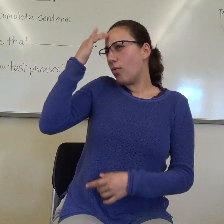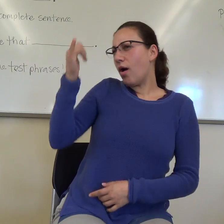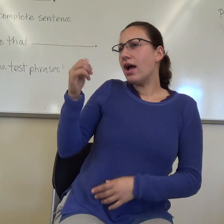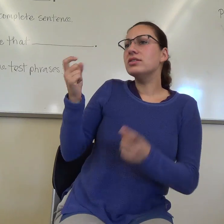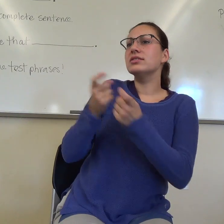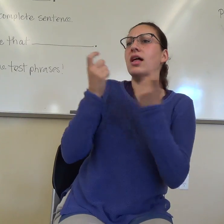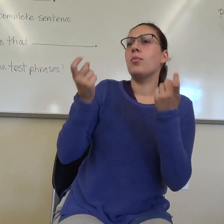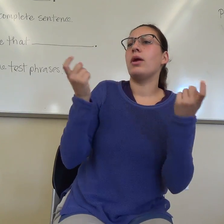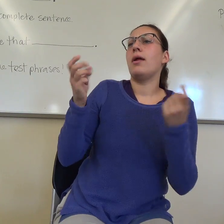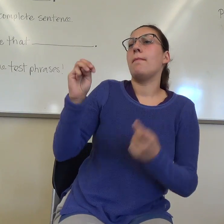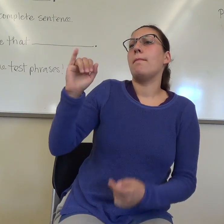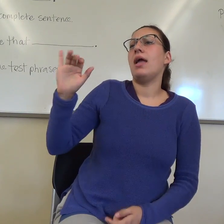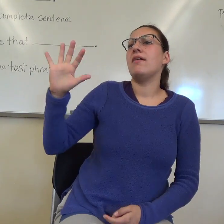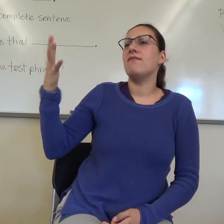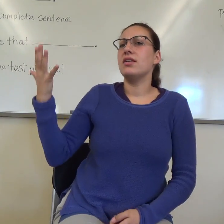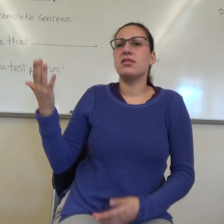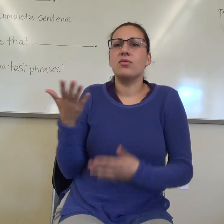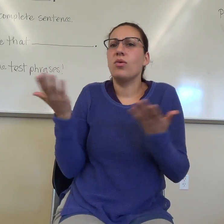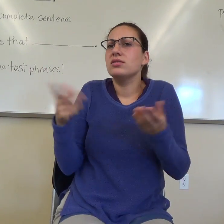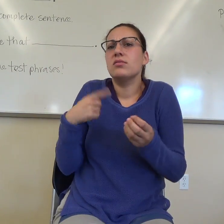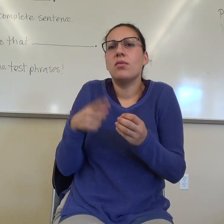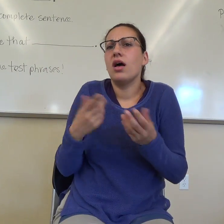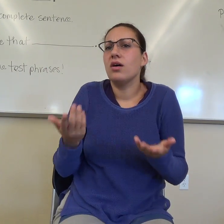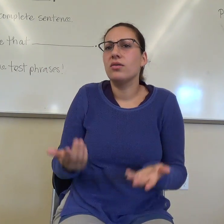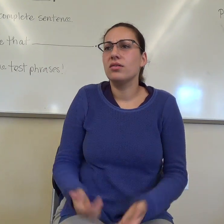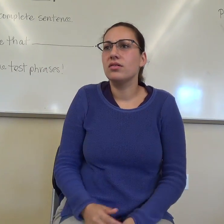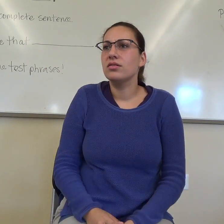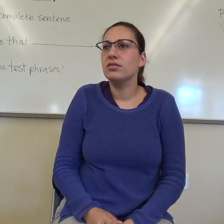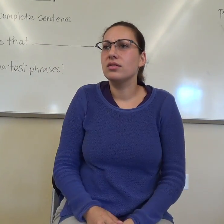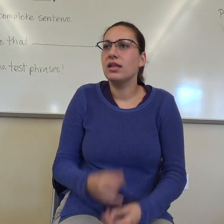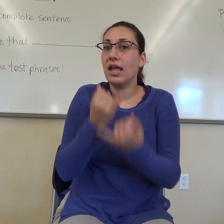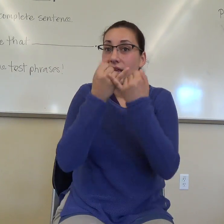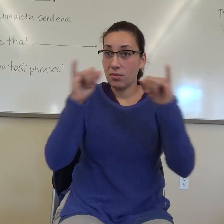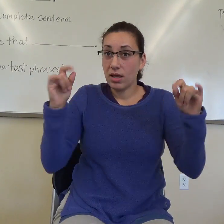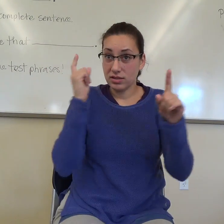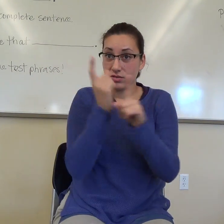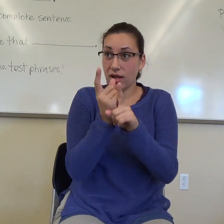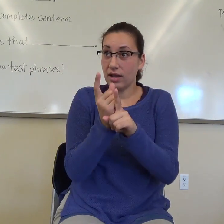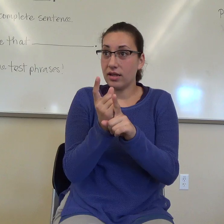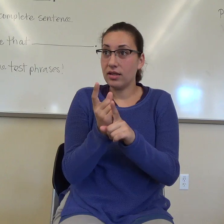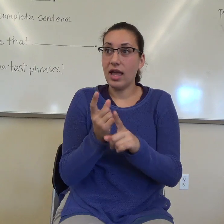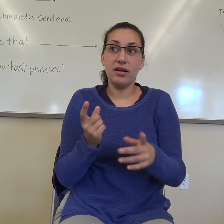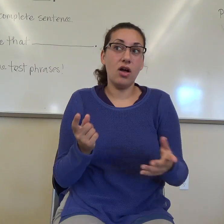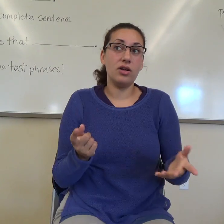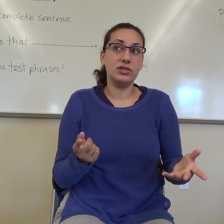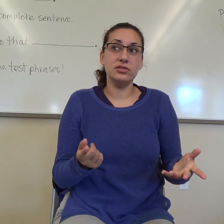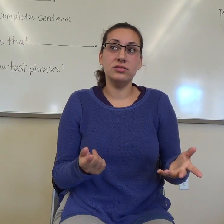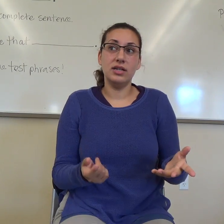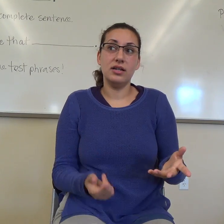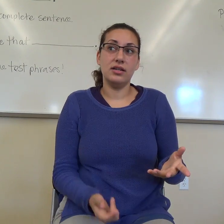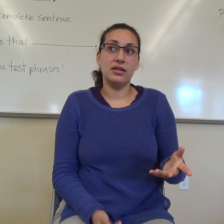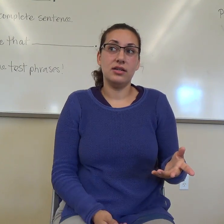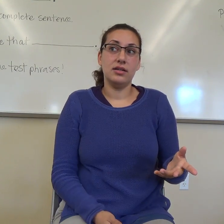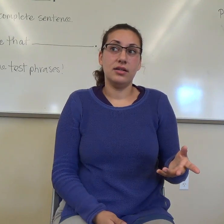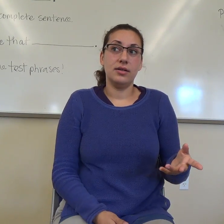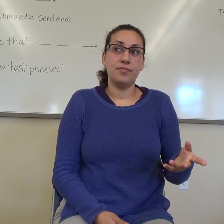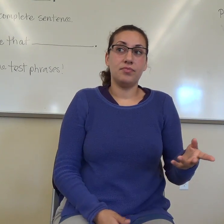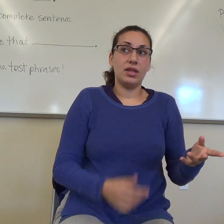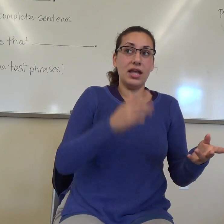What is it? Independence. Okay, yeah. The Cinco de honor? Mayo celebrates